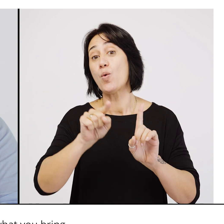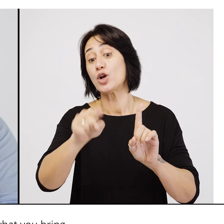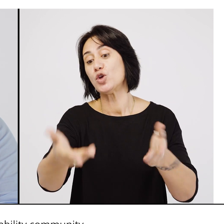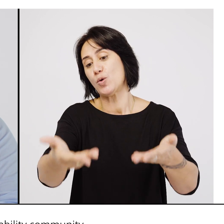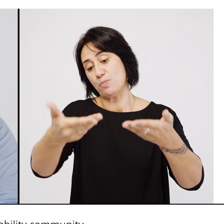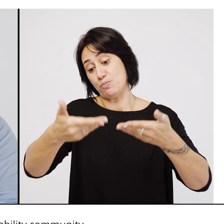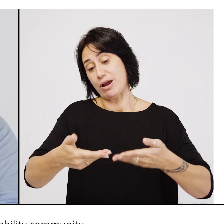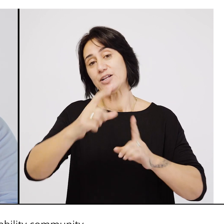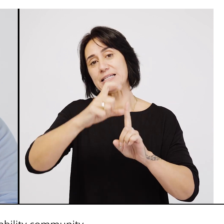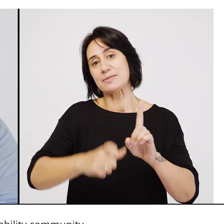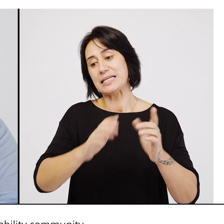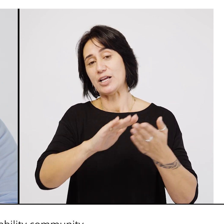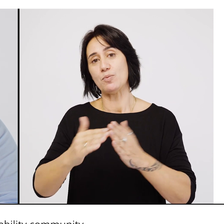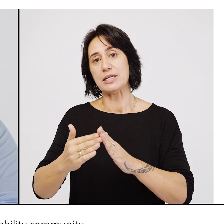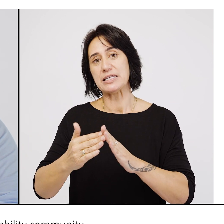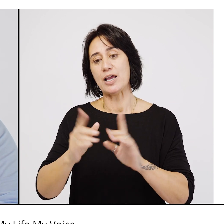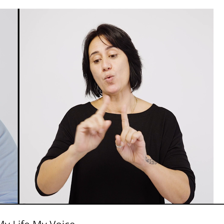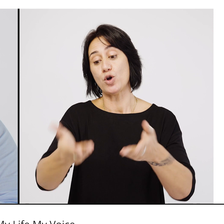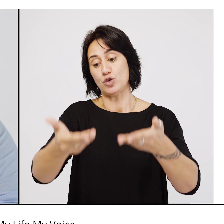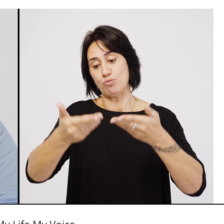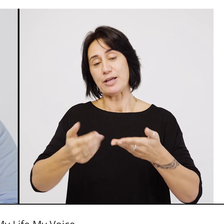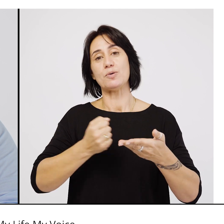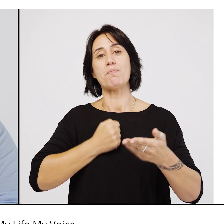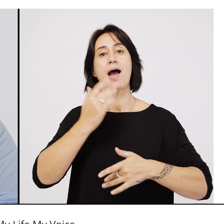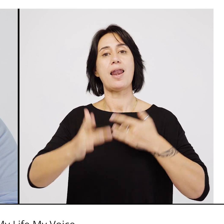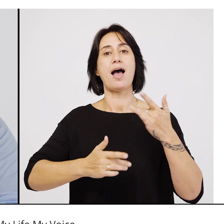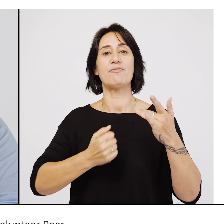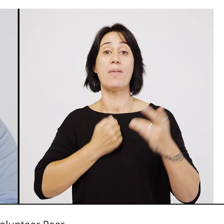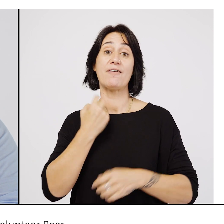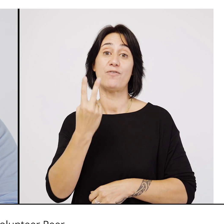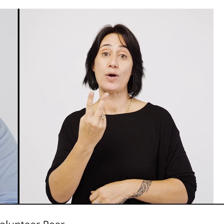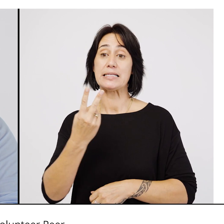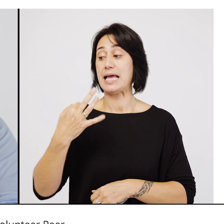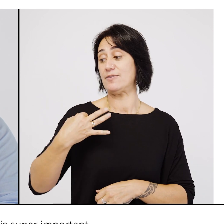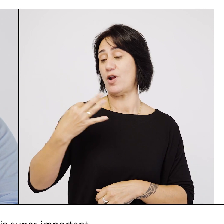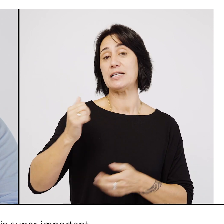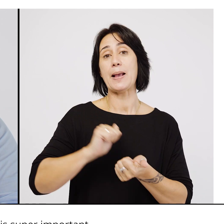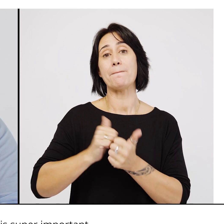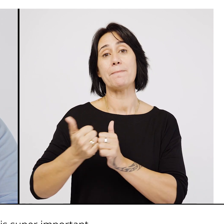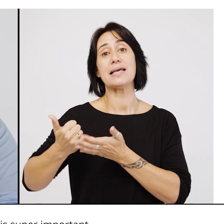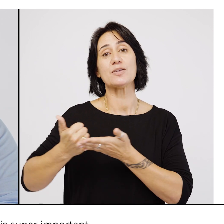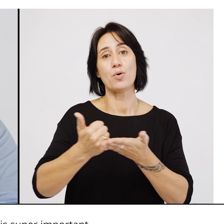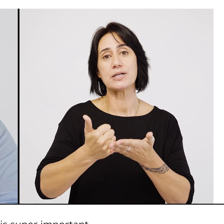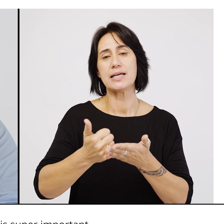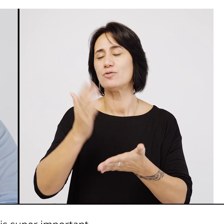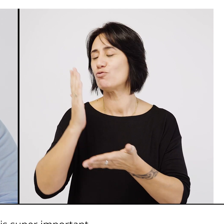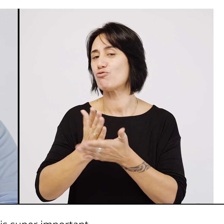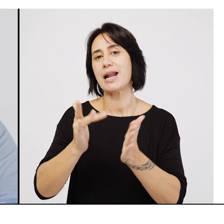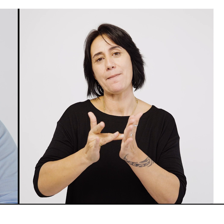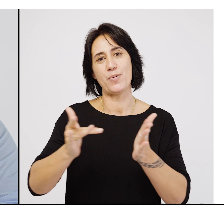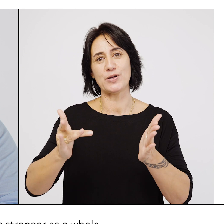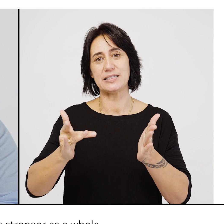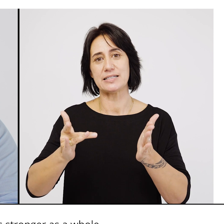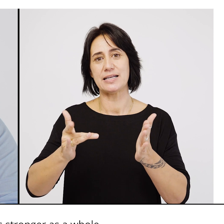you bring to the disability community and to My Life, My Voice as a volunteer peer supporter is super